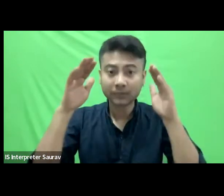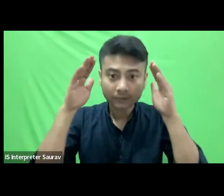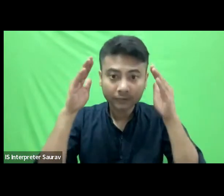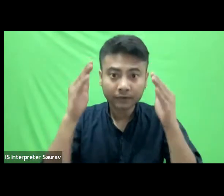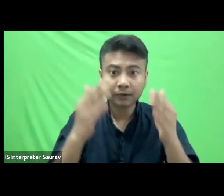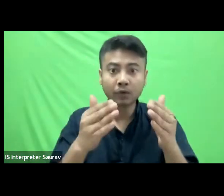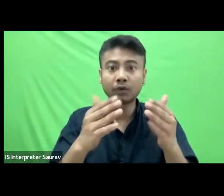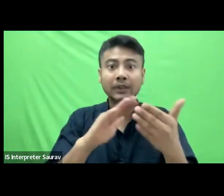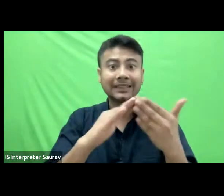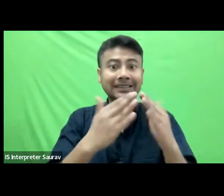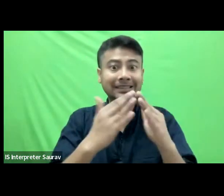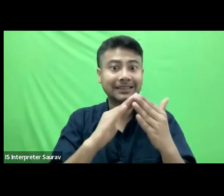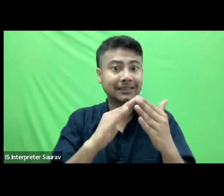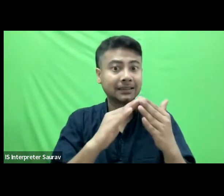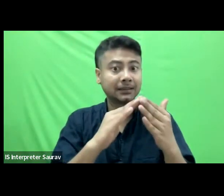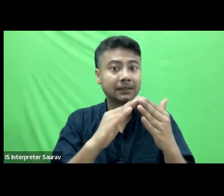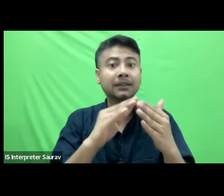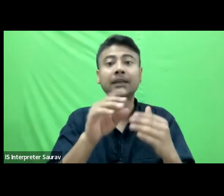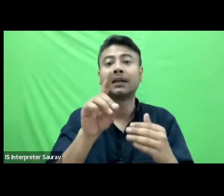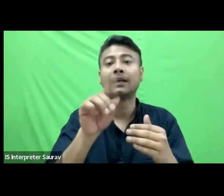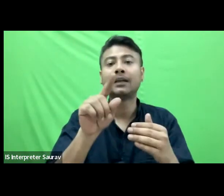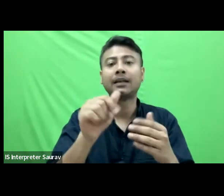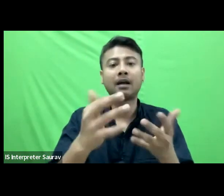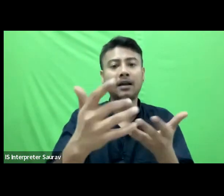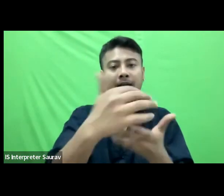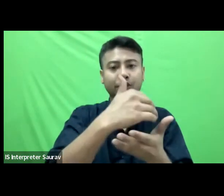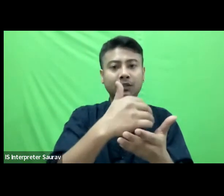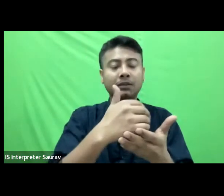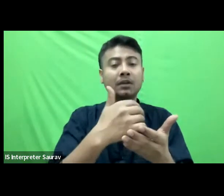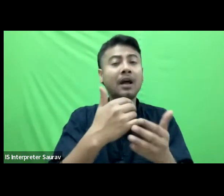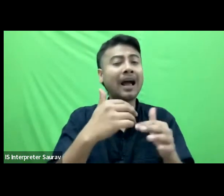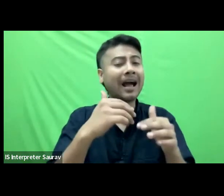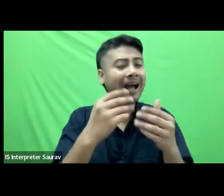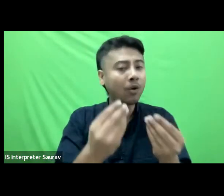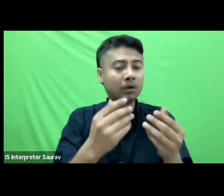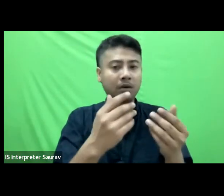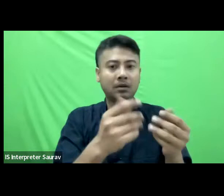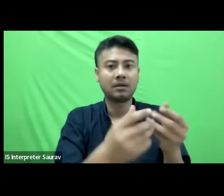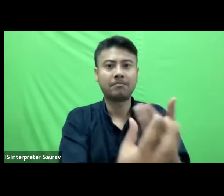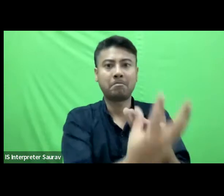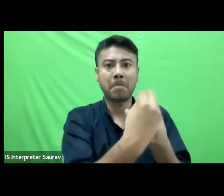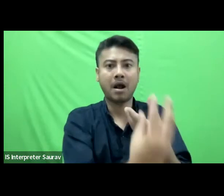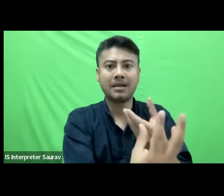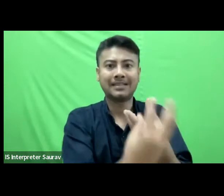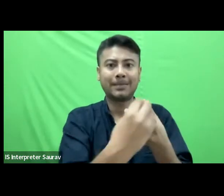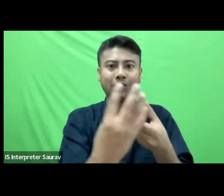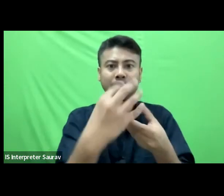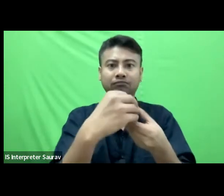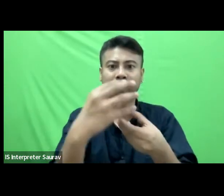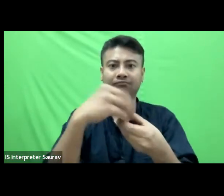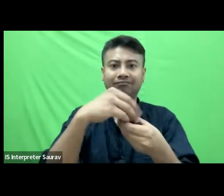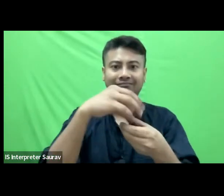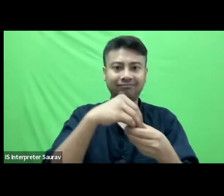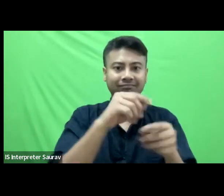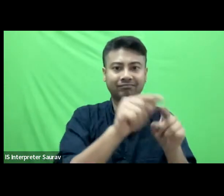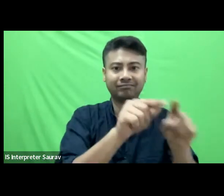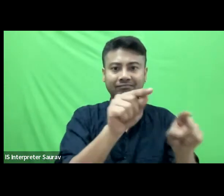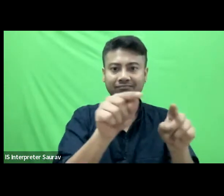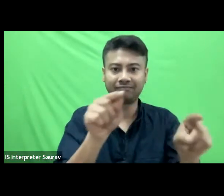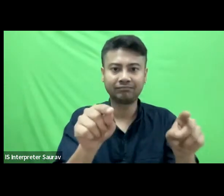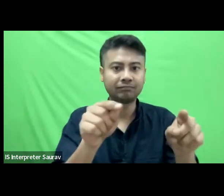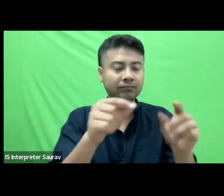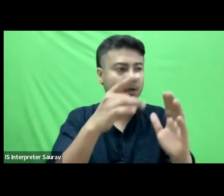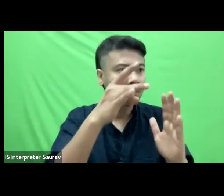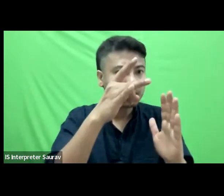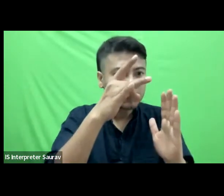in a city scale using participatory approaches so that we gain and compile fine-grained data and insights